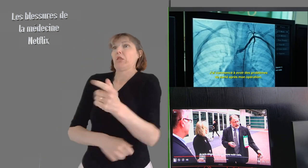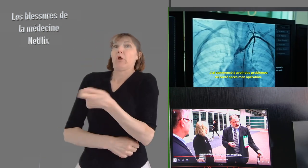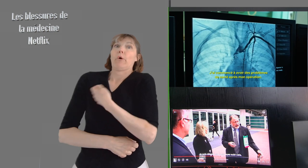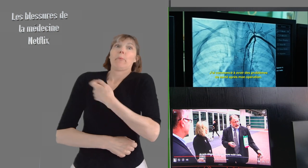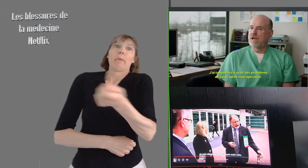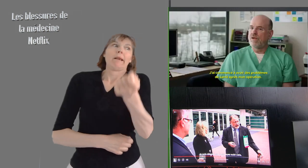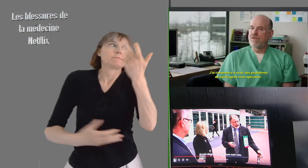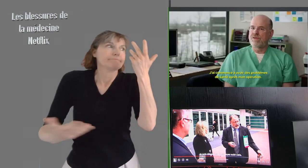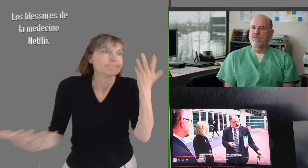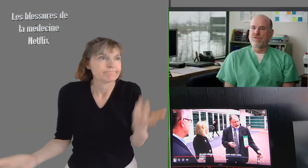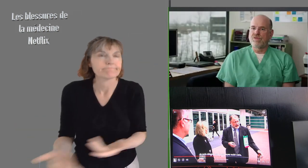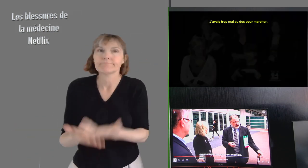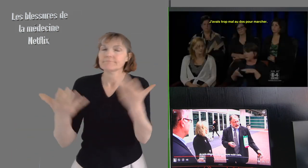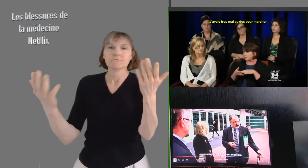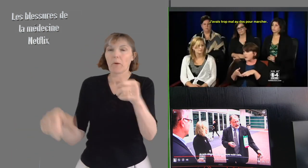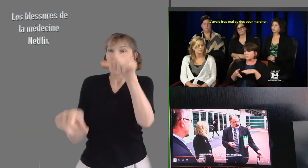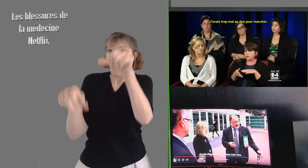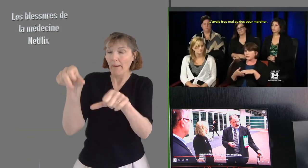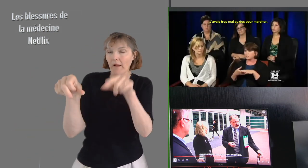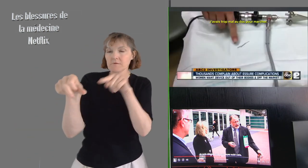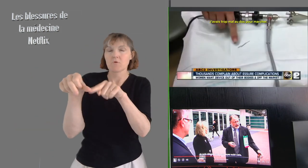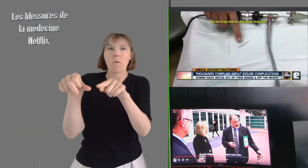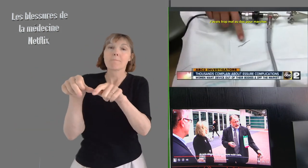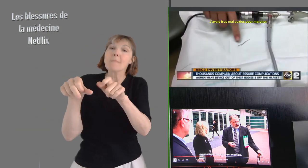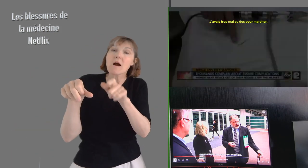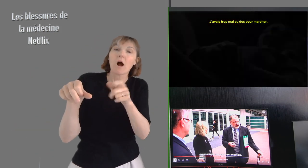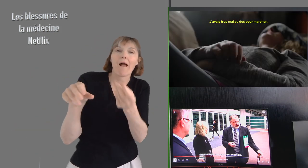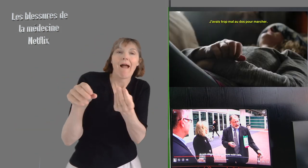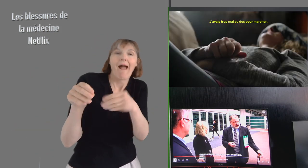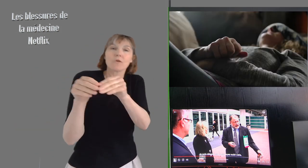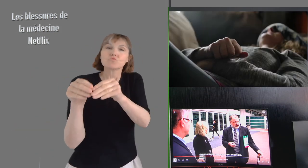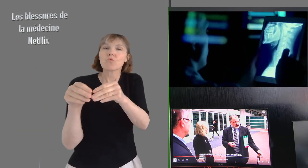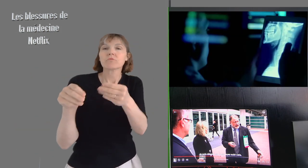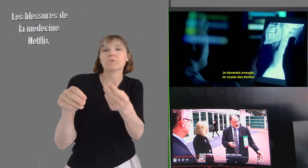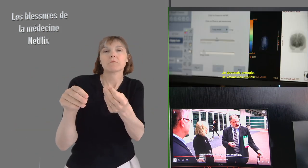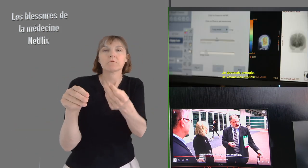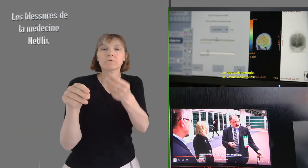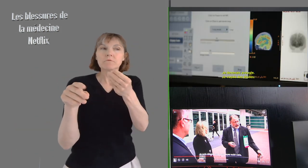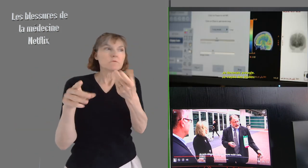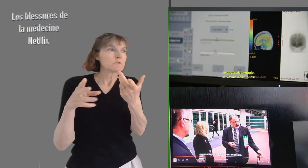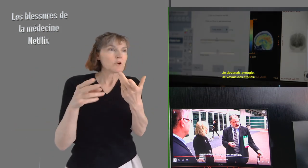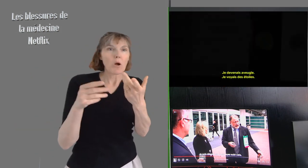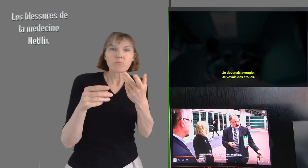you're the we're at. all the I'm looking for here have to look